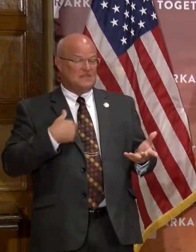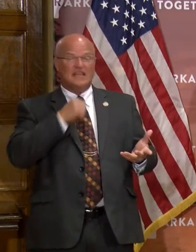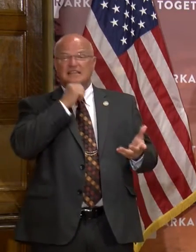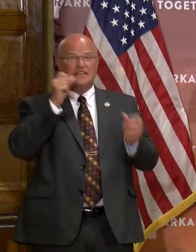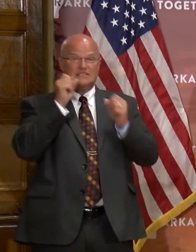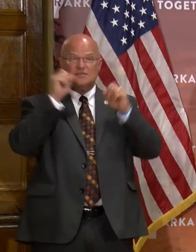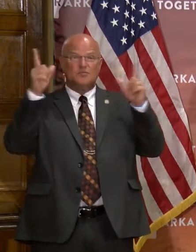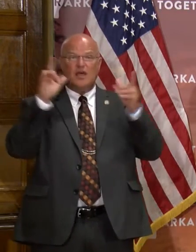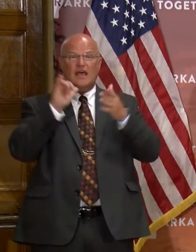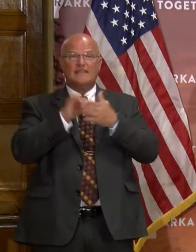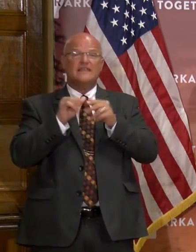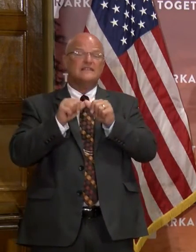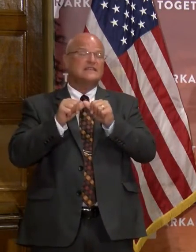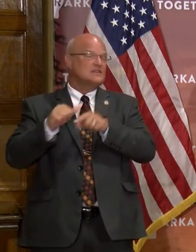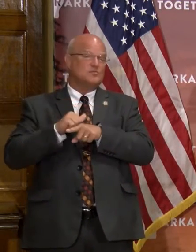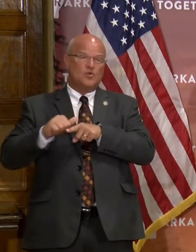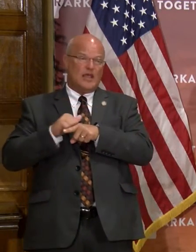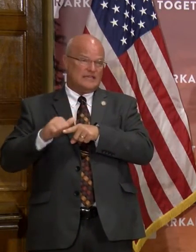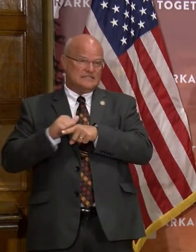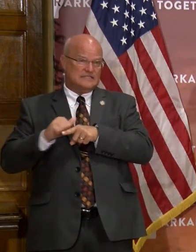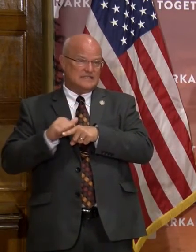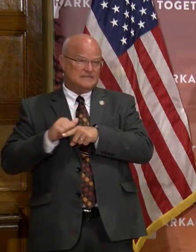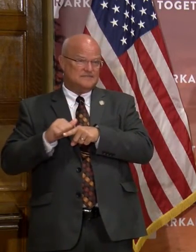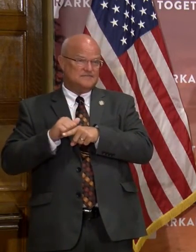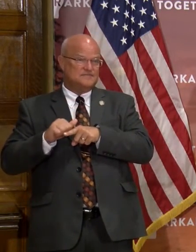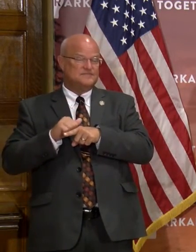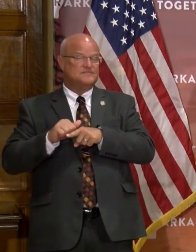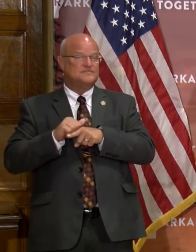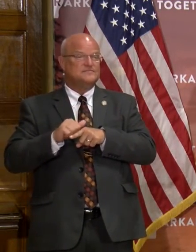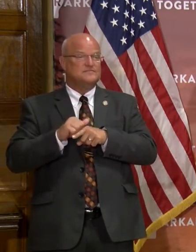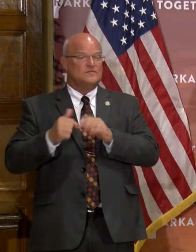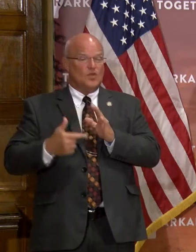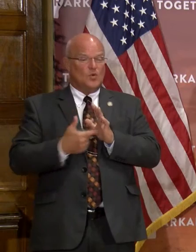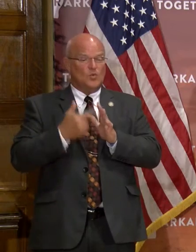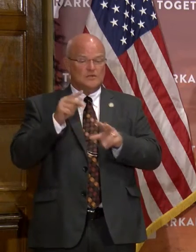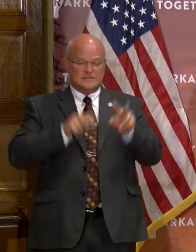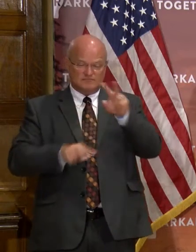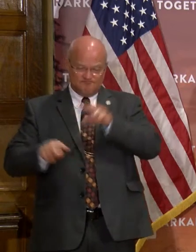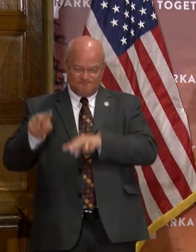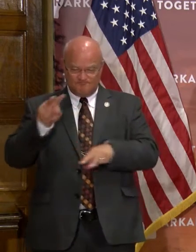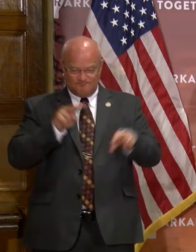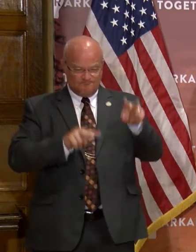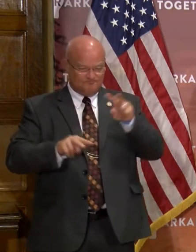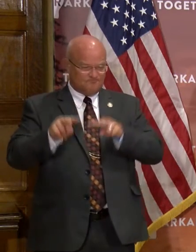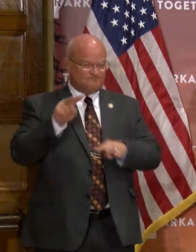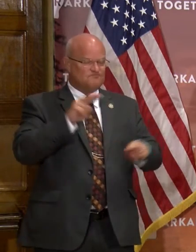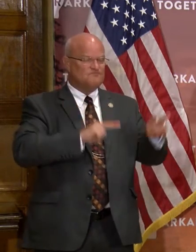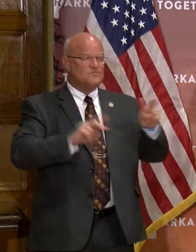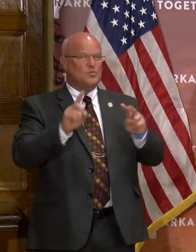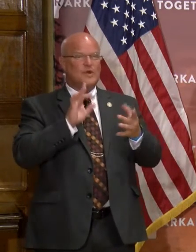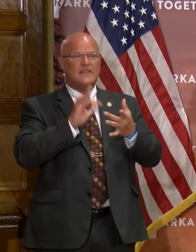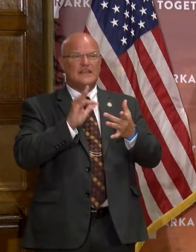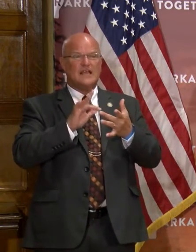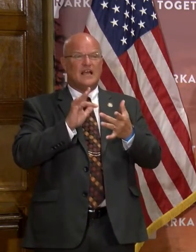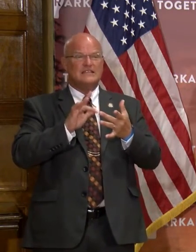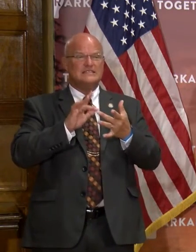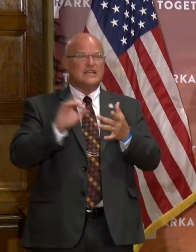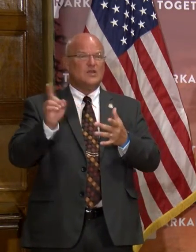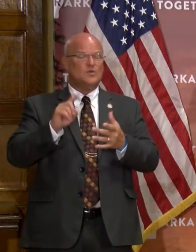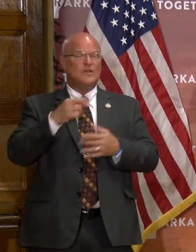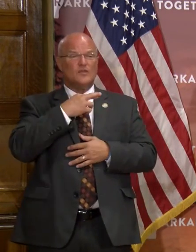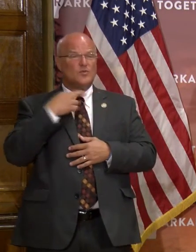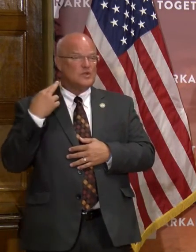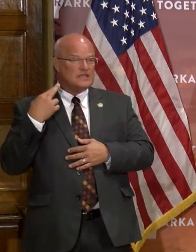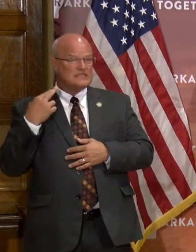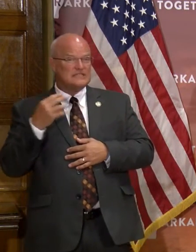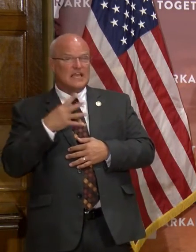not a surprise that they continue practicing once they look at where the contact is and where the risks